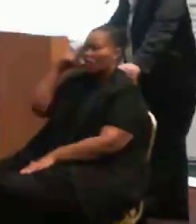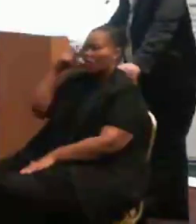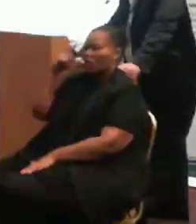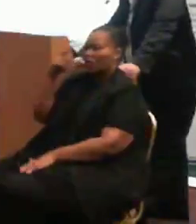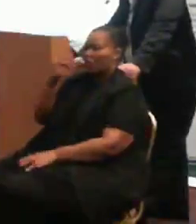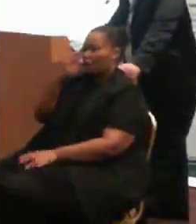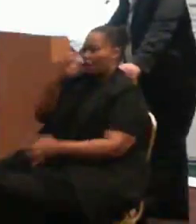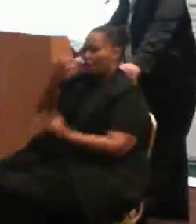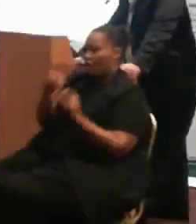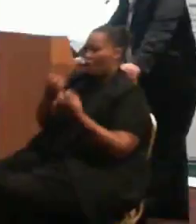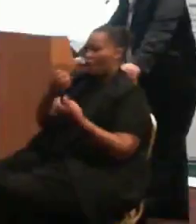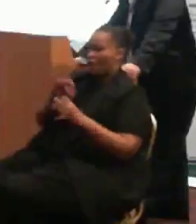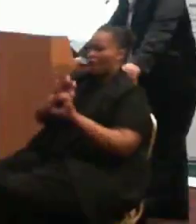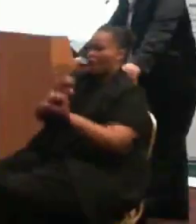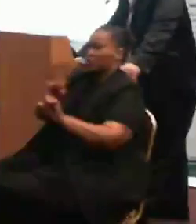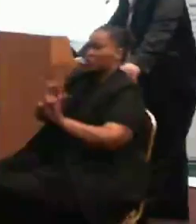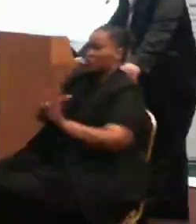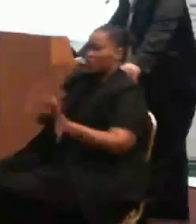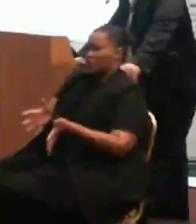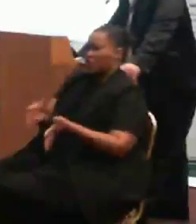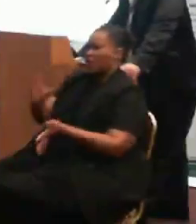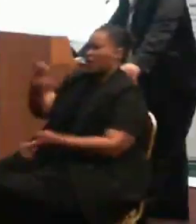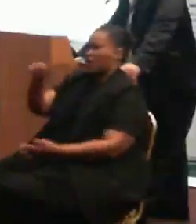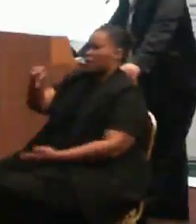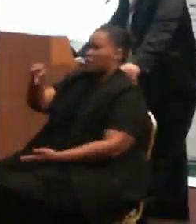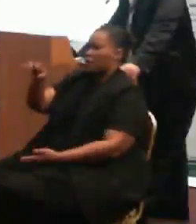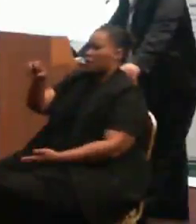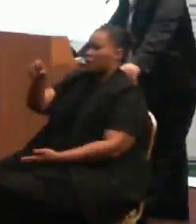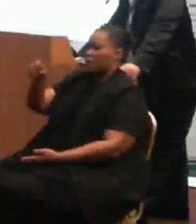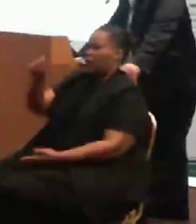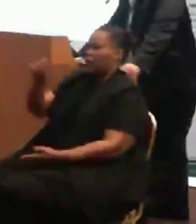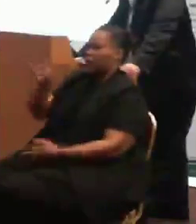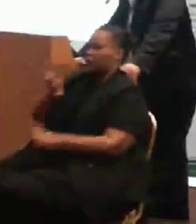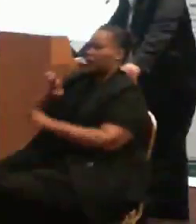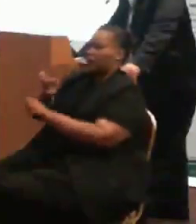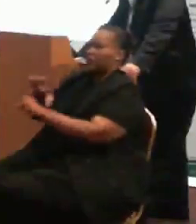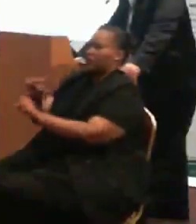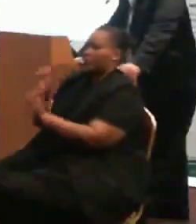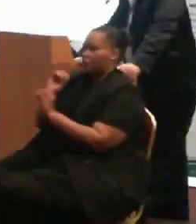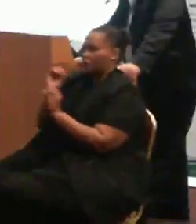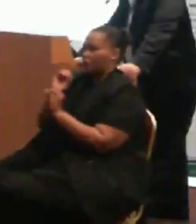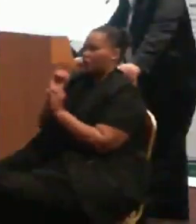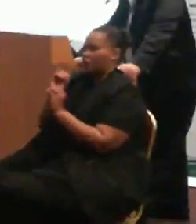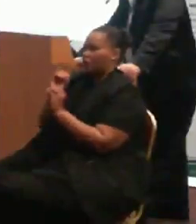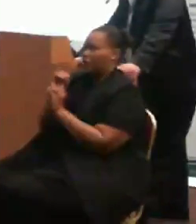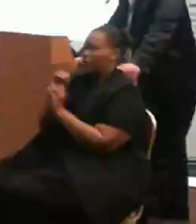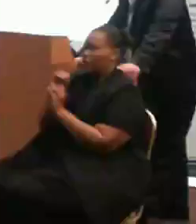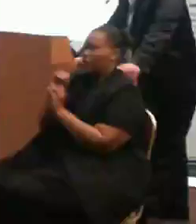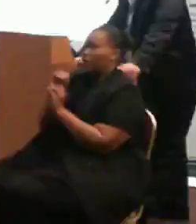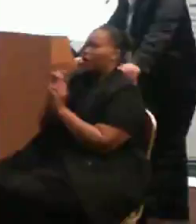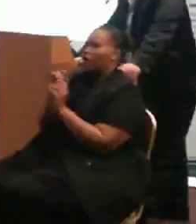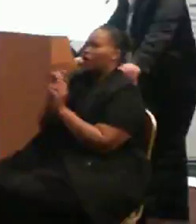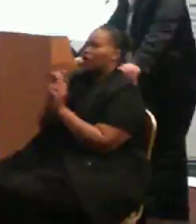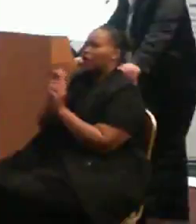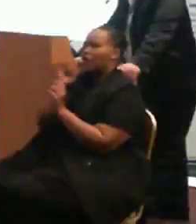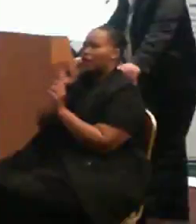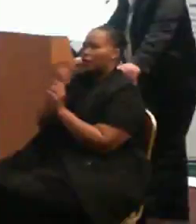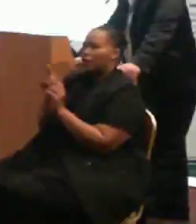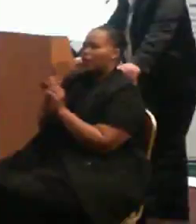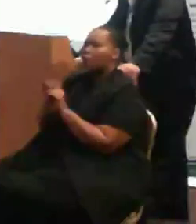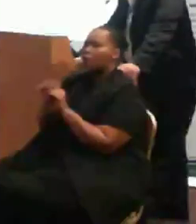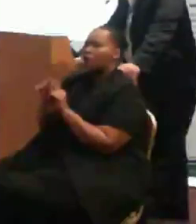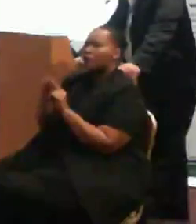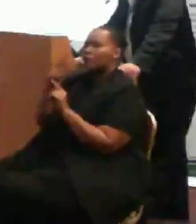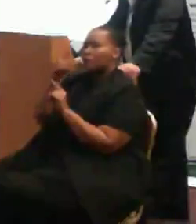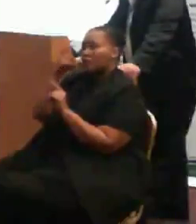coal side and on the capex side, where the assets have been overvalued and the costs have been overvalued. Believe you me, part